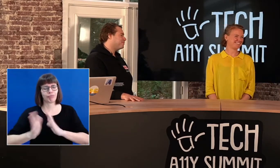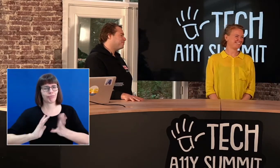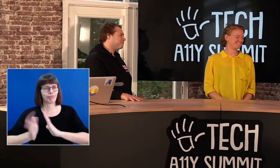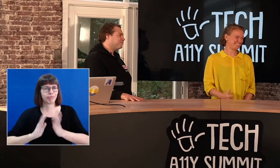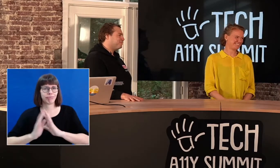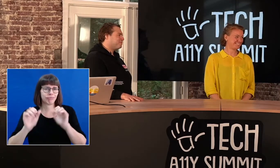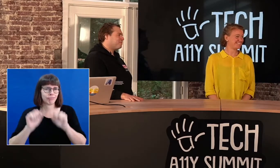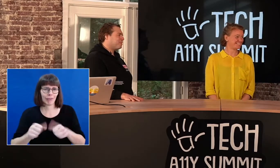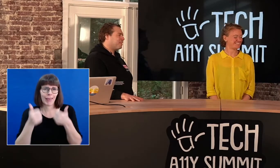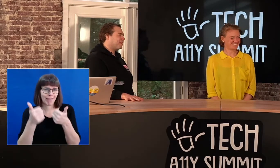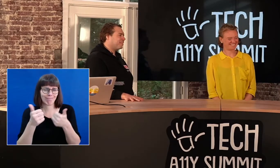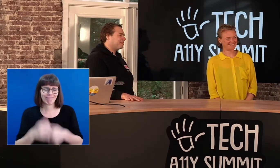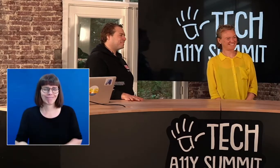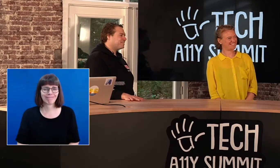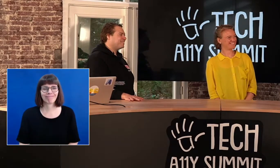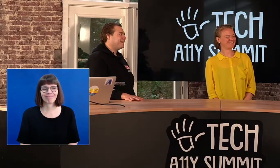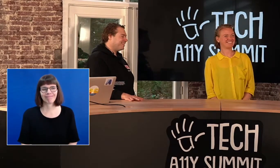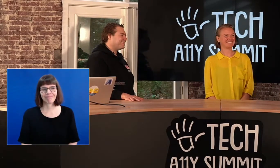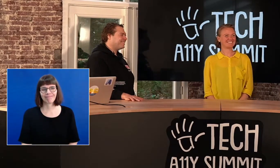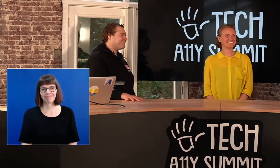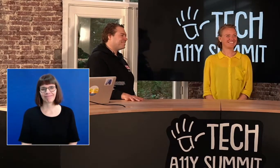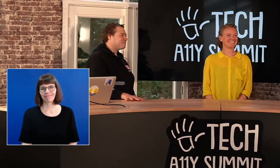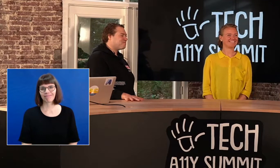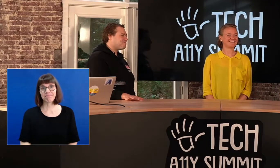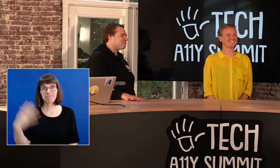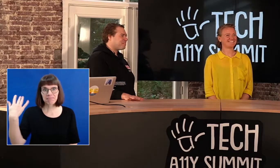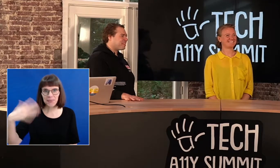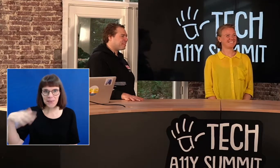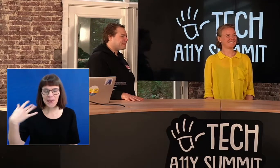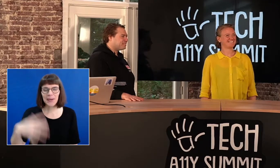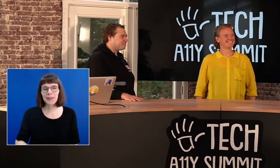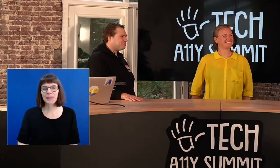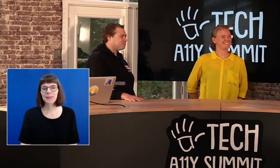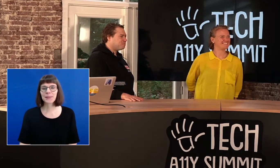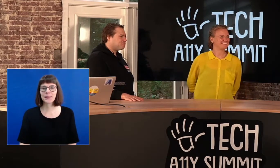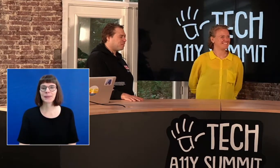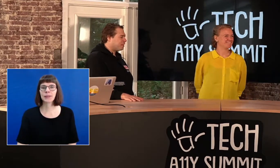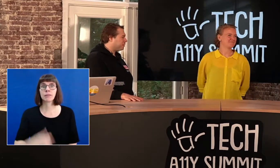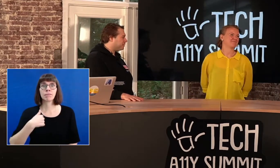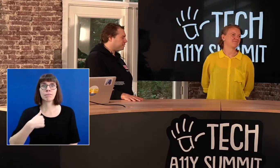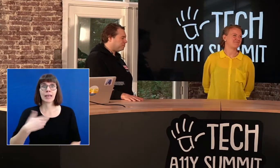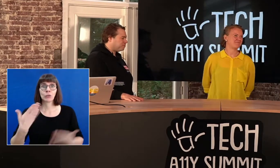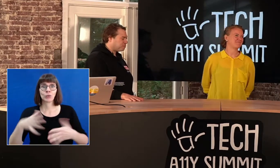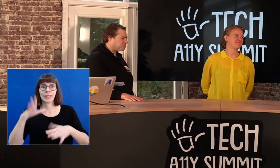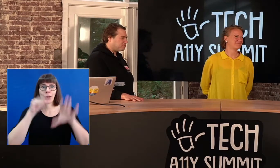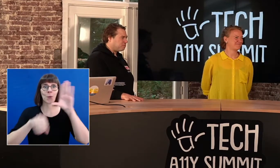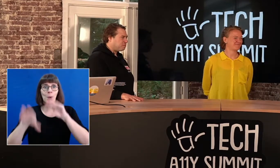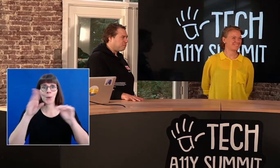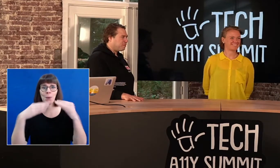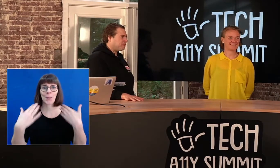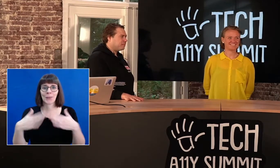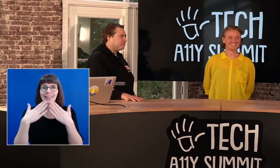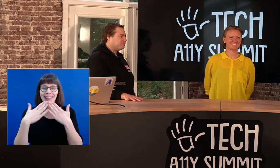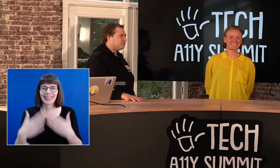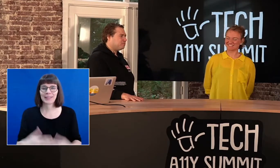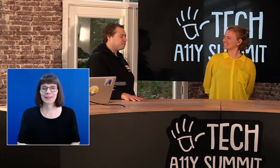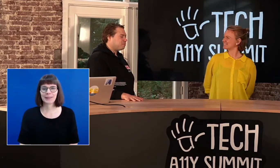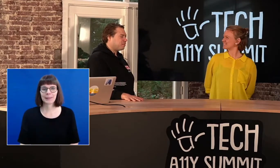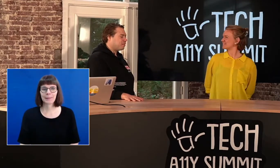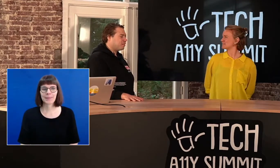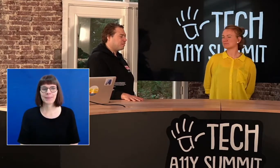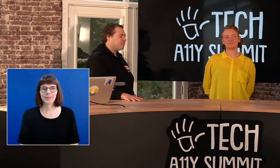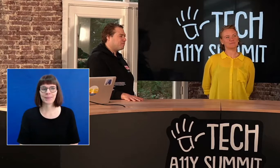fun to do, actually. Yeah. Wow, wow, wow! Today I learned. Thank you. So,